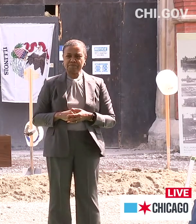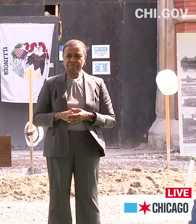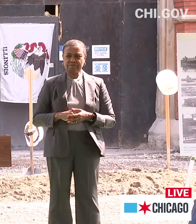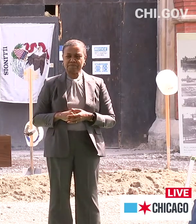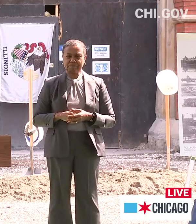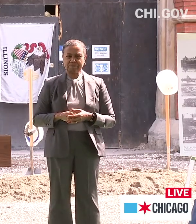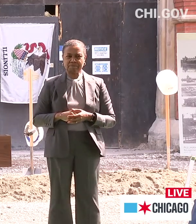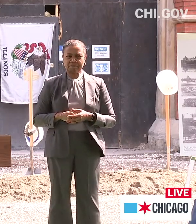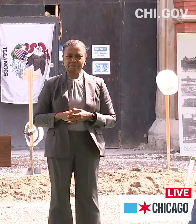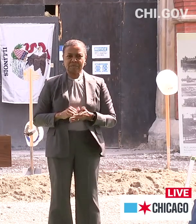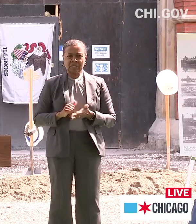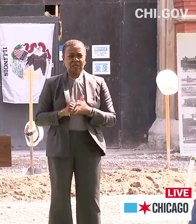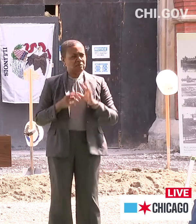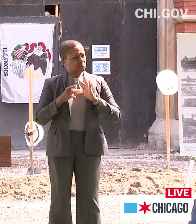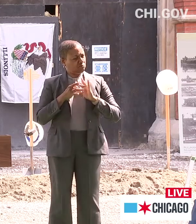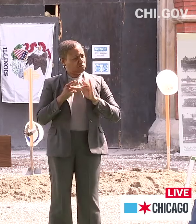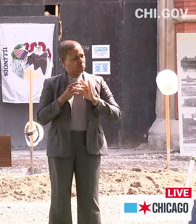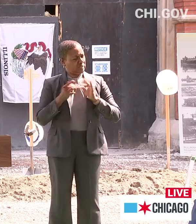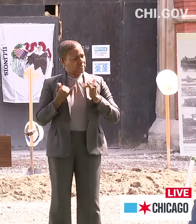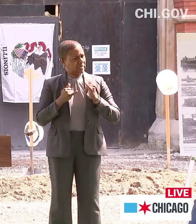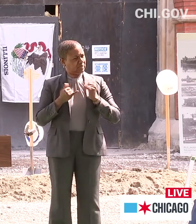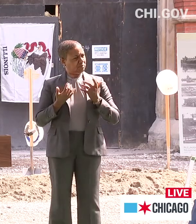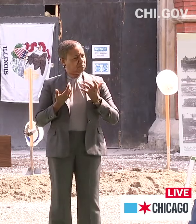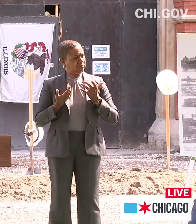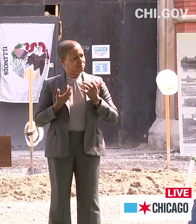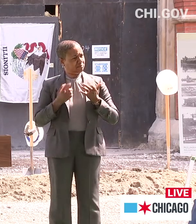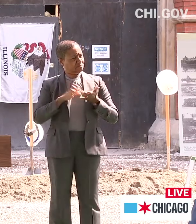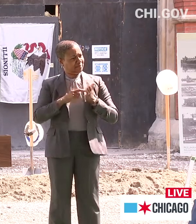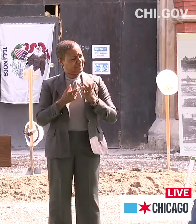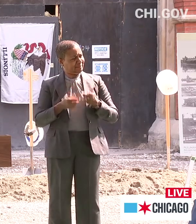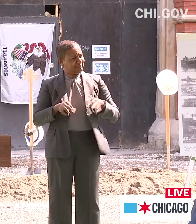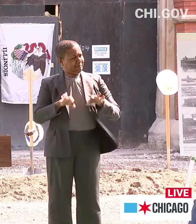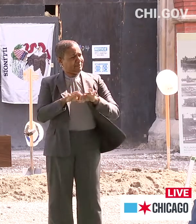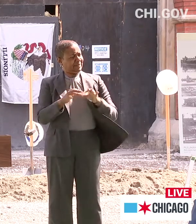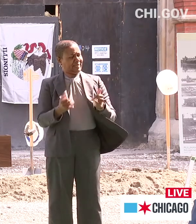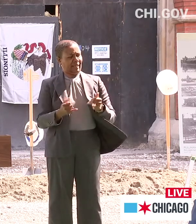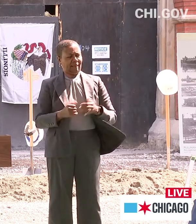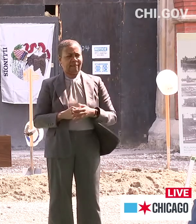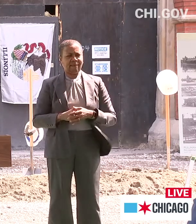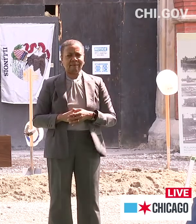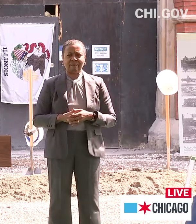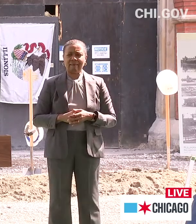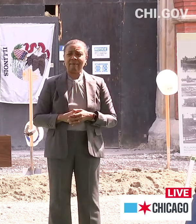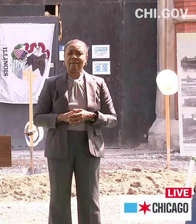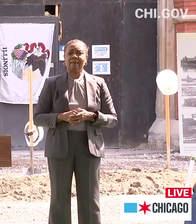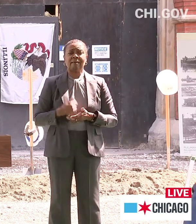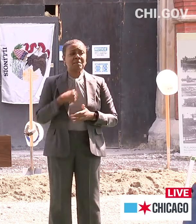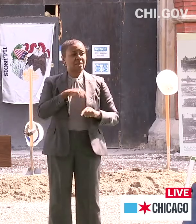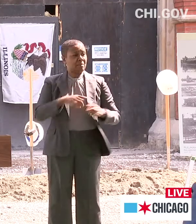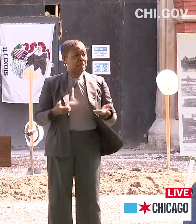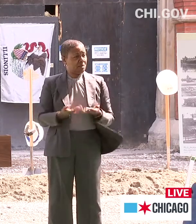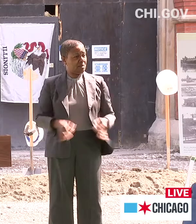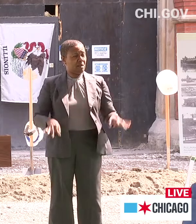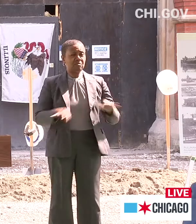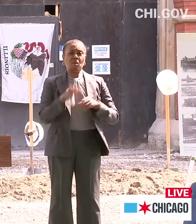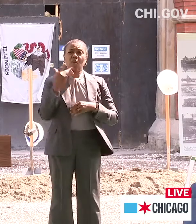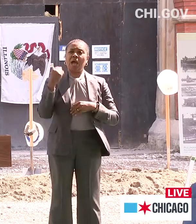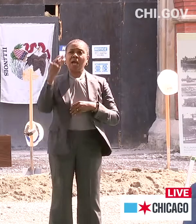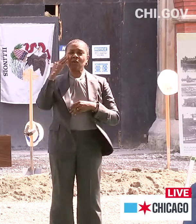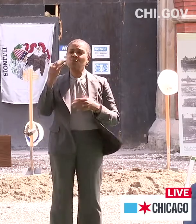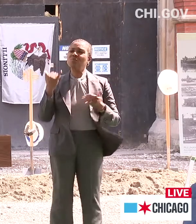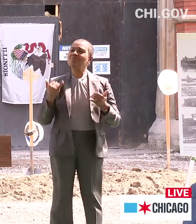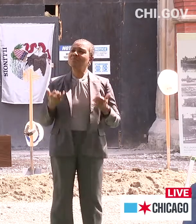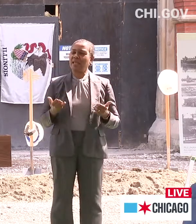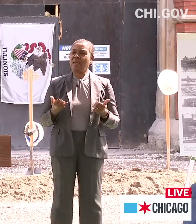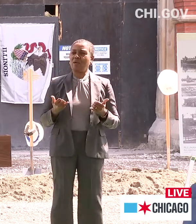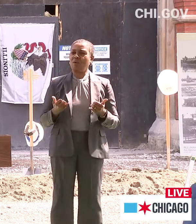Those words ring true today. And why it's important for me to be here today is because I know now